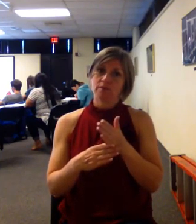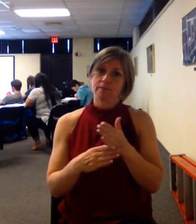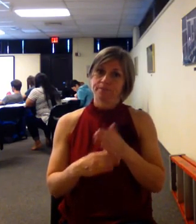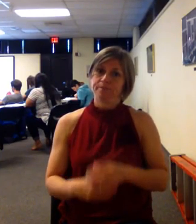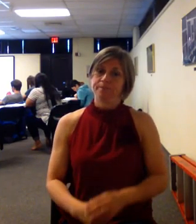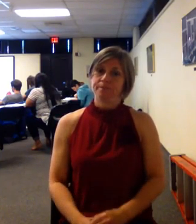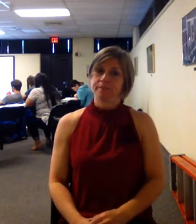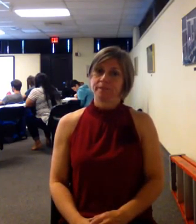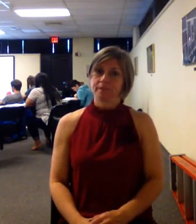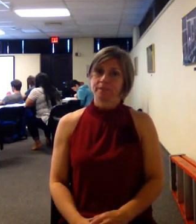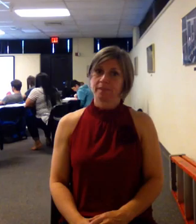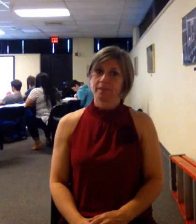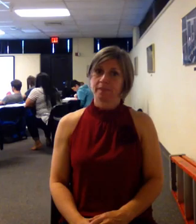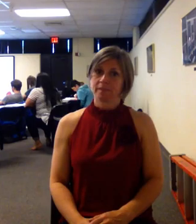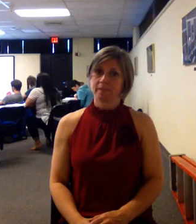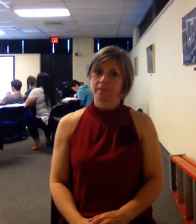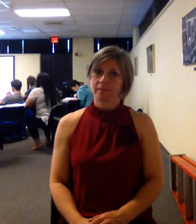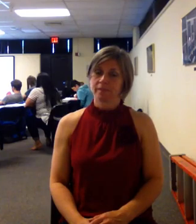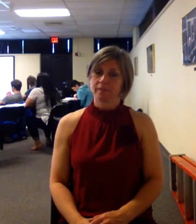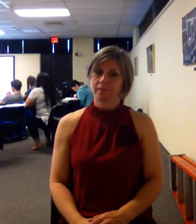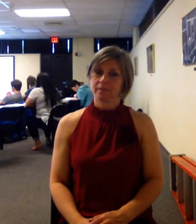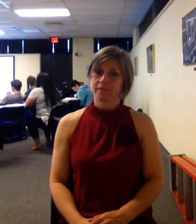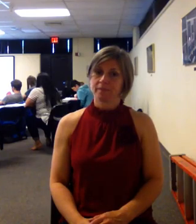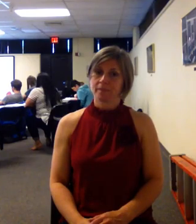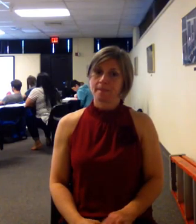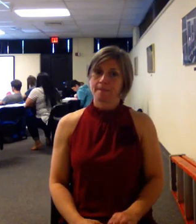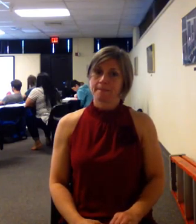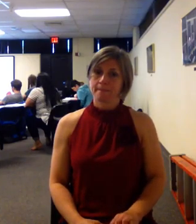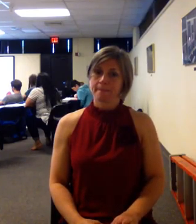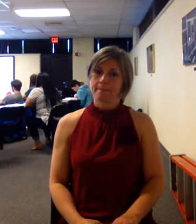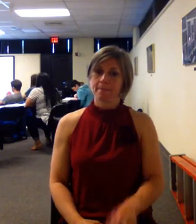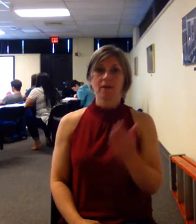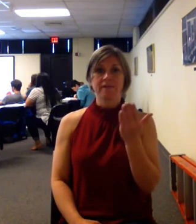So I'm kind of a fan of that. 15.